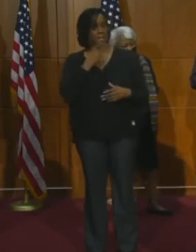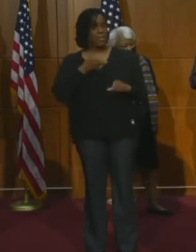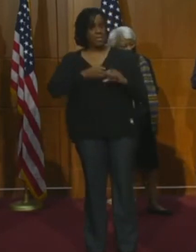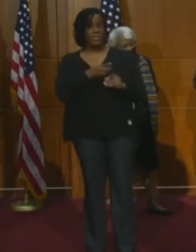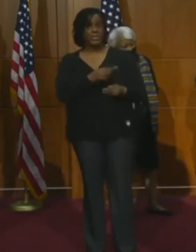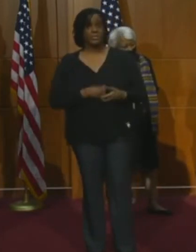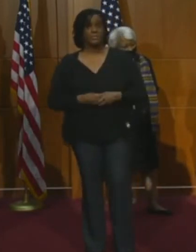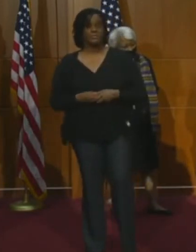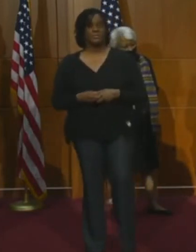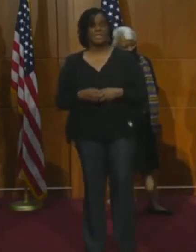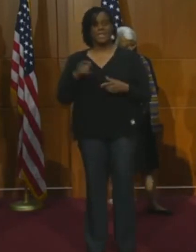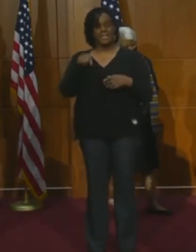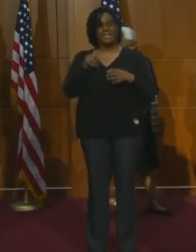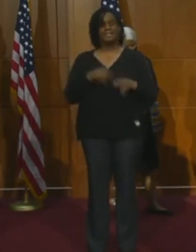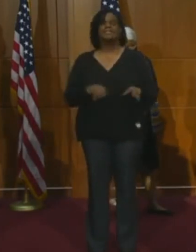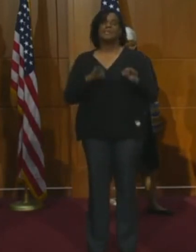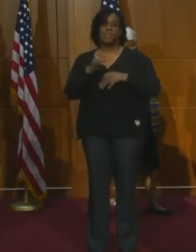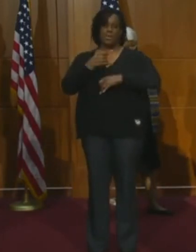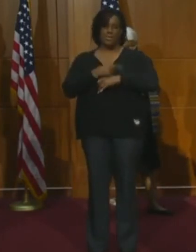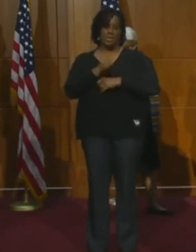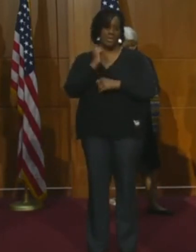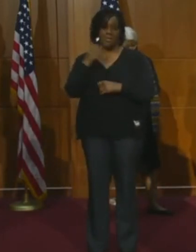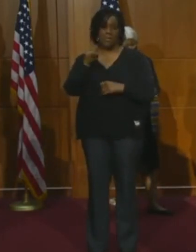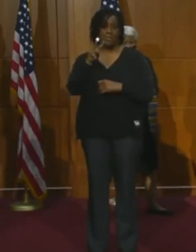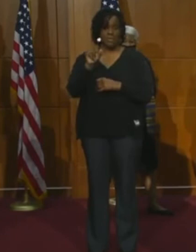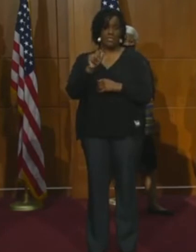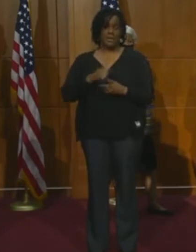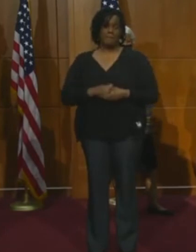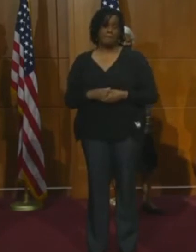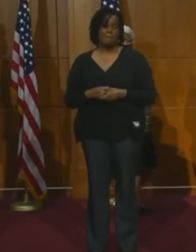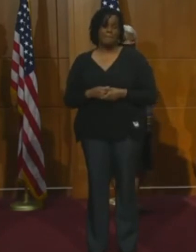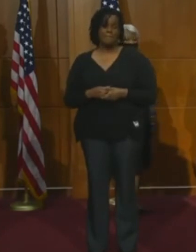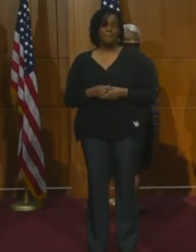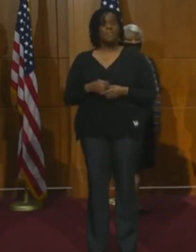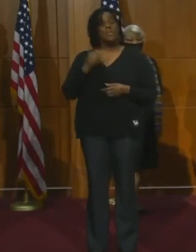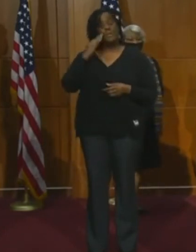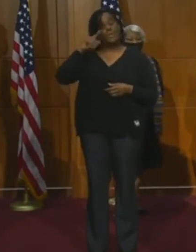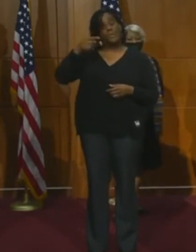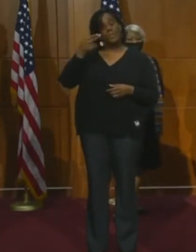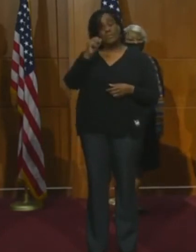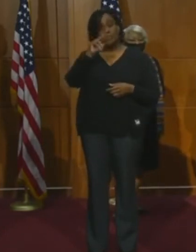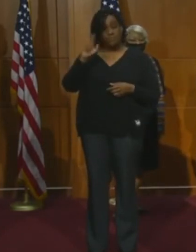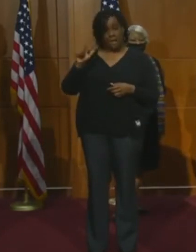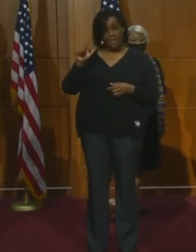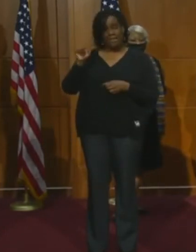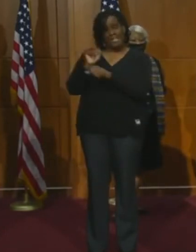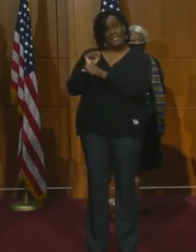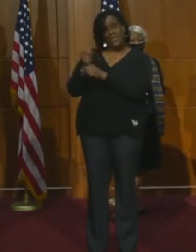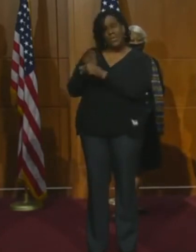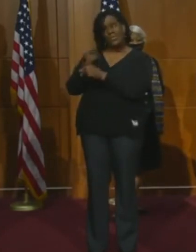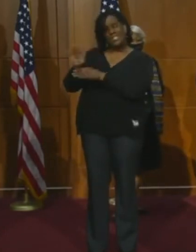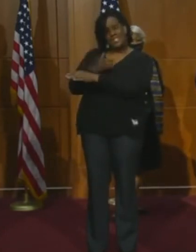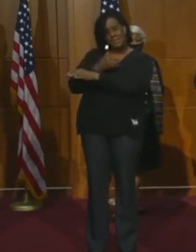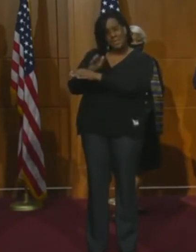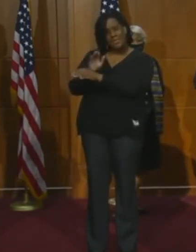you. This is an important day for Virginia. You know, Pharrell has worked through his music to